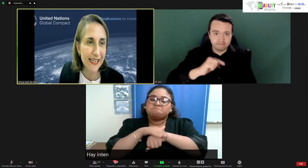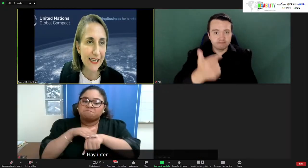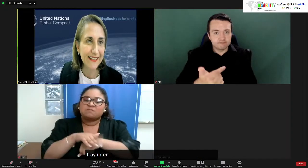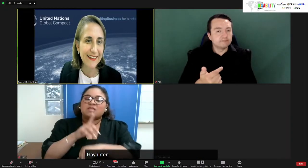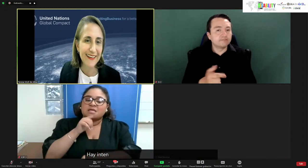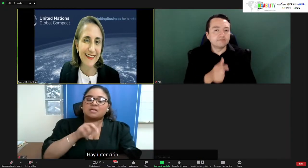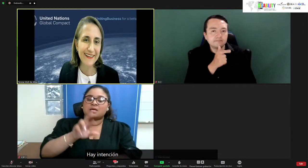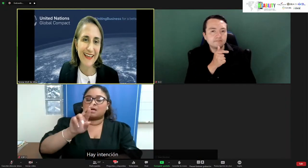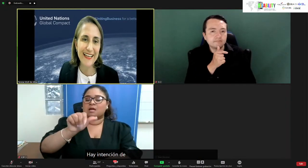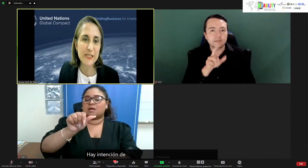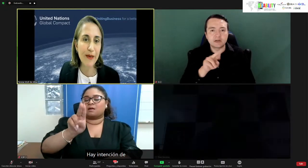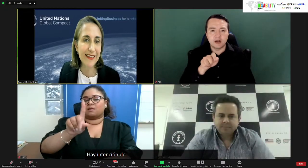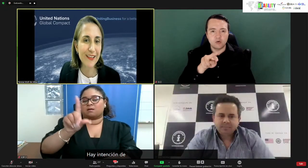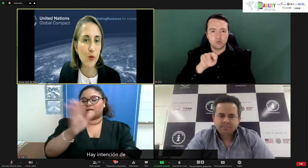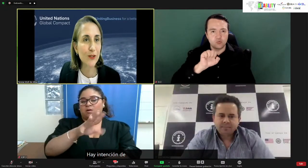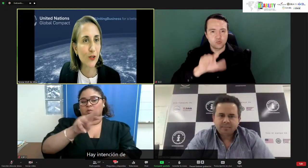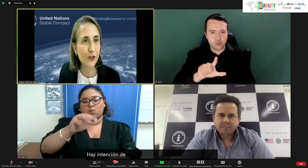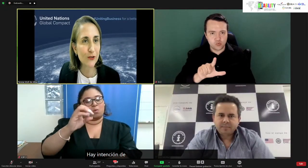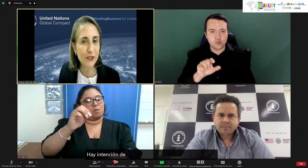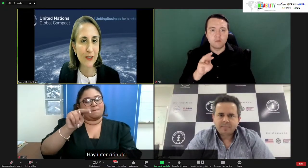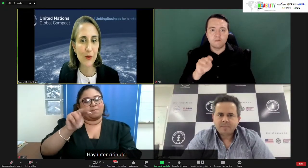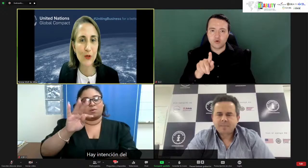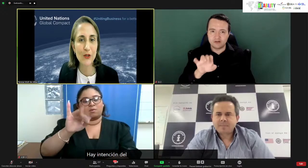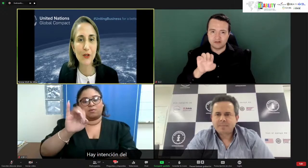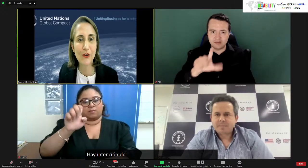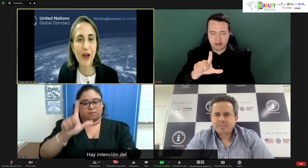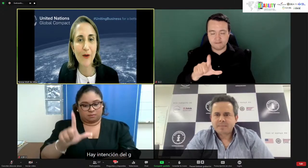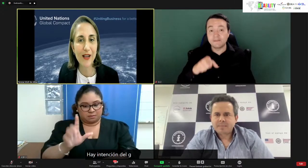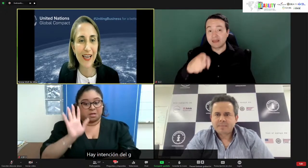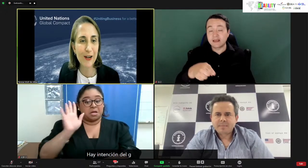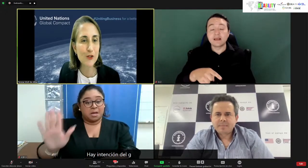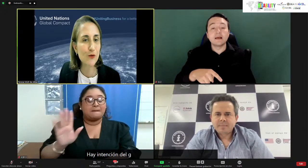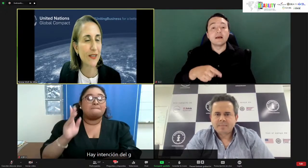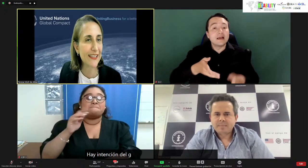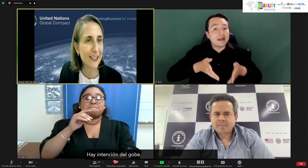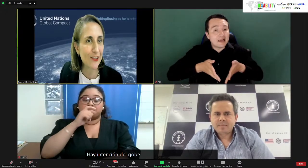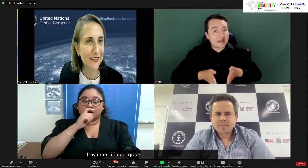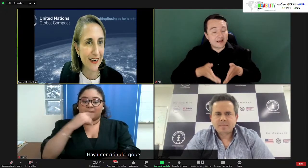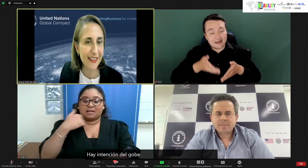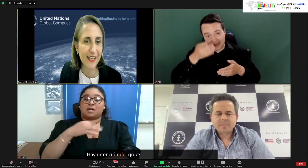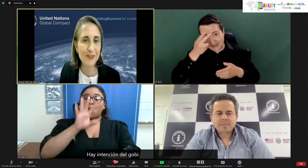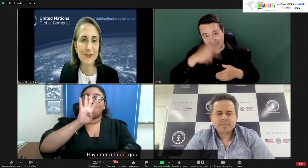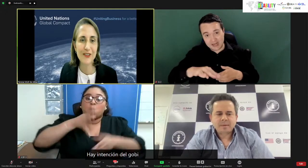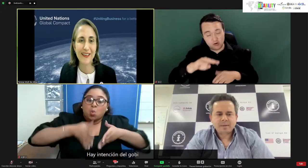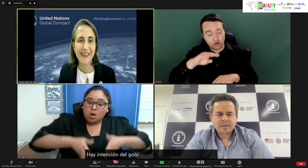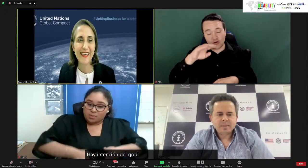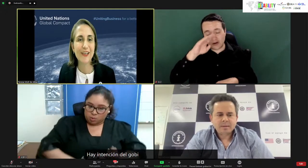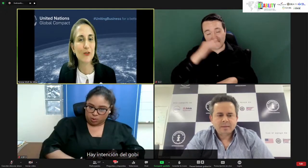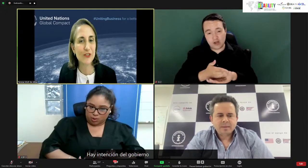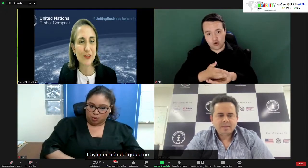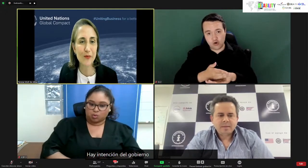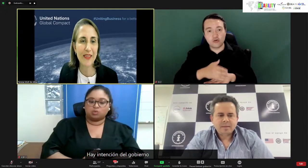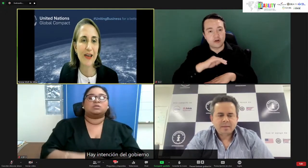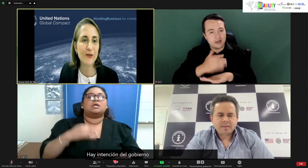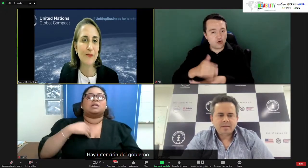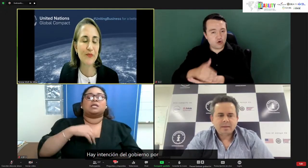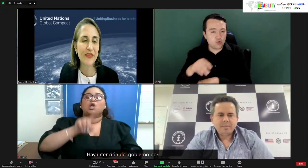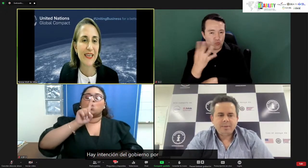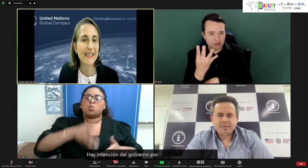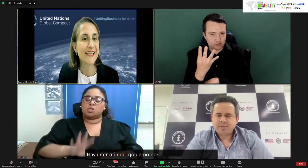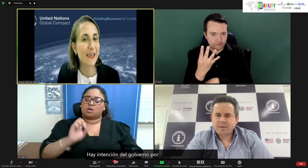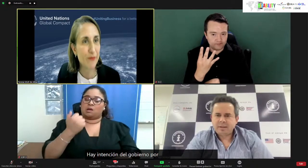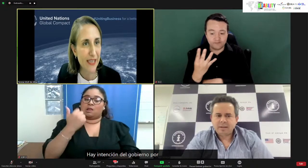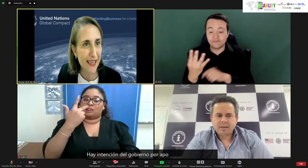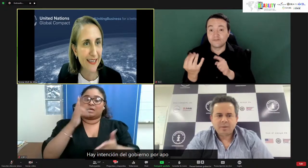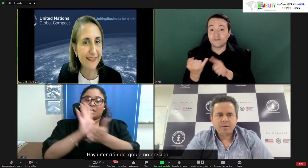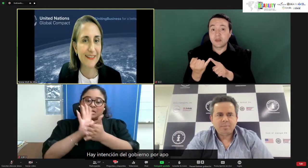ask rahul mandir to share the floor with us he is the dad of four children including